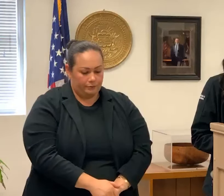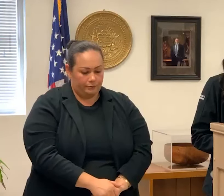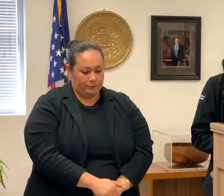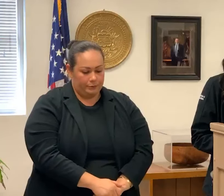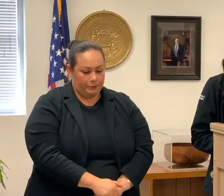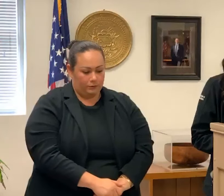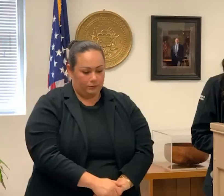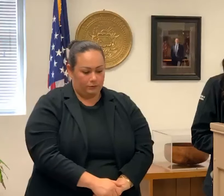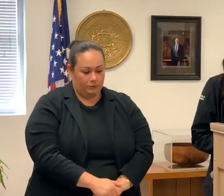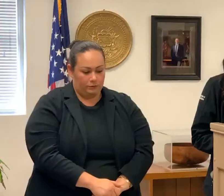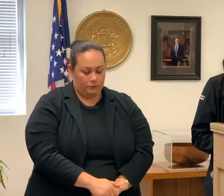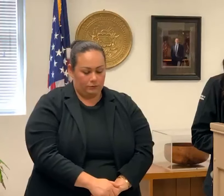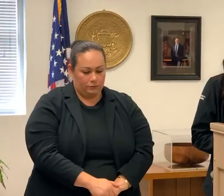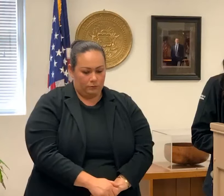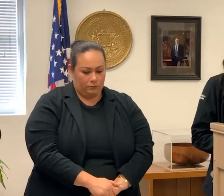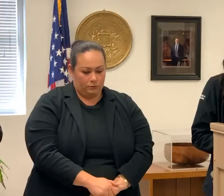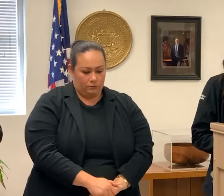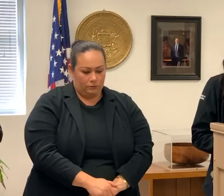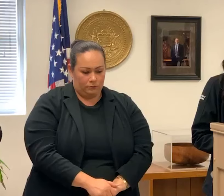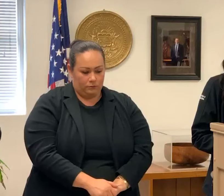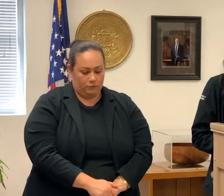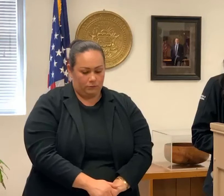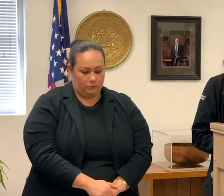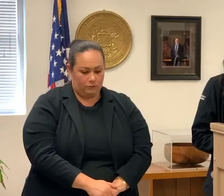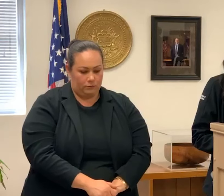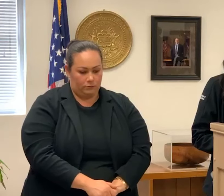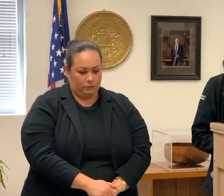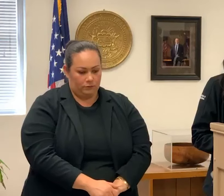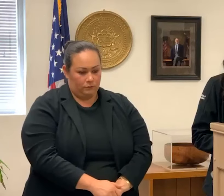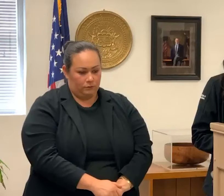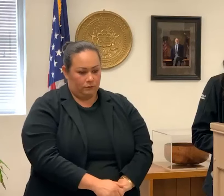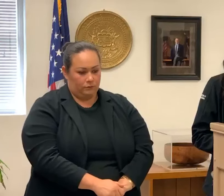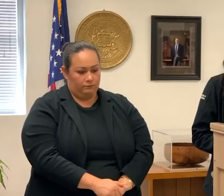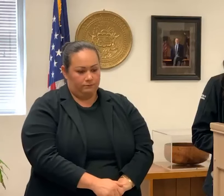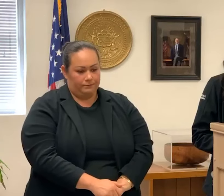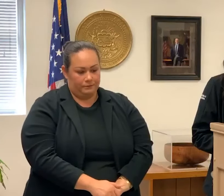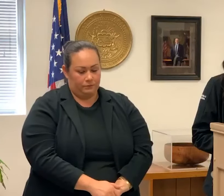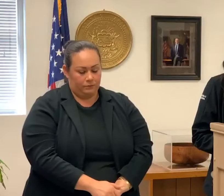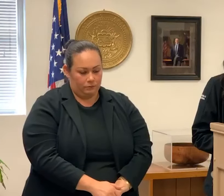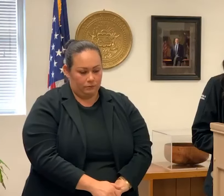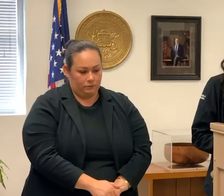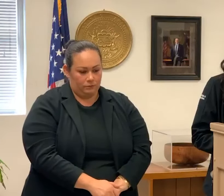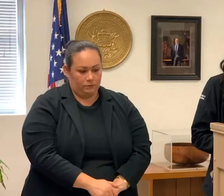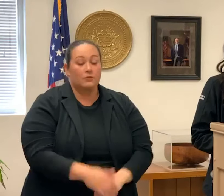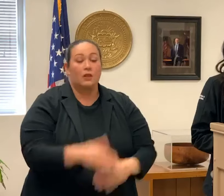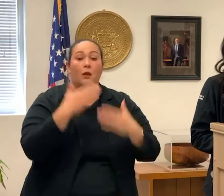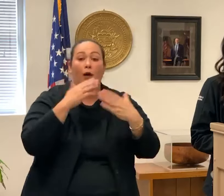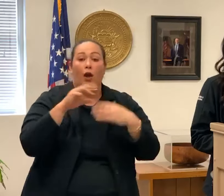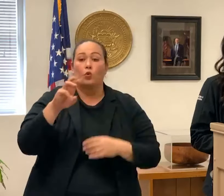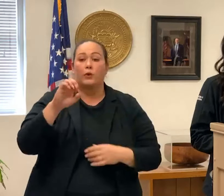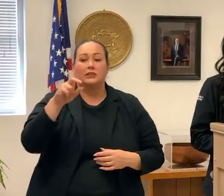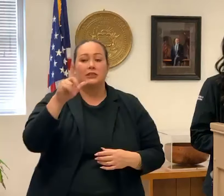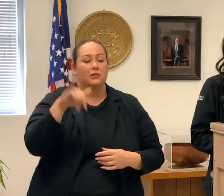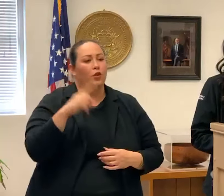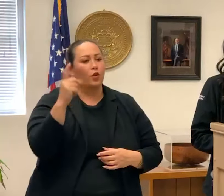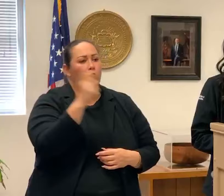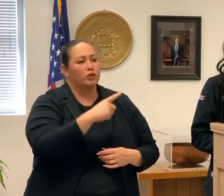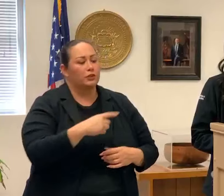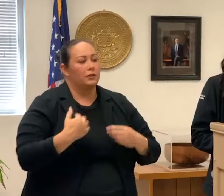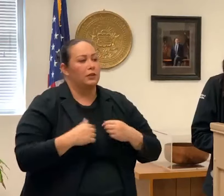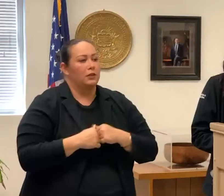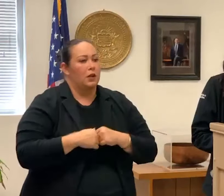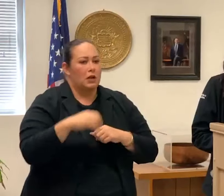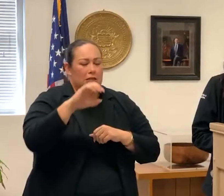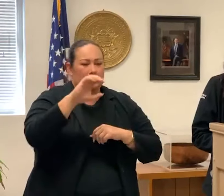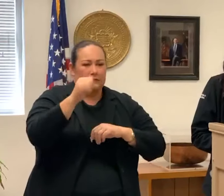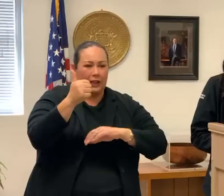we stand right now? Is there a significant increase in tourism, or is it just kind of a slow, gradual return? Mahalo, Wendy. Wendy's question is around